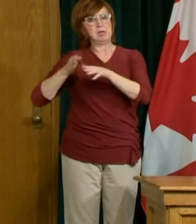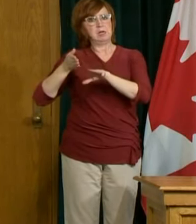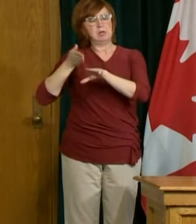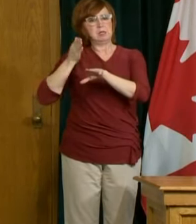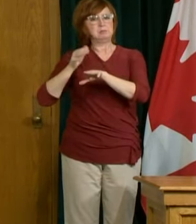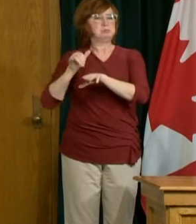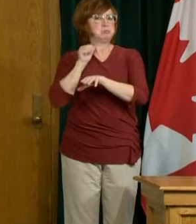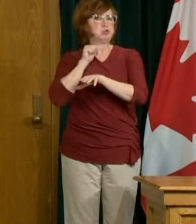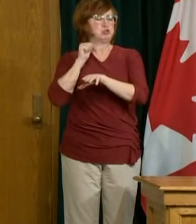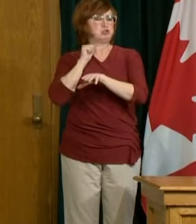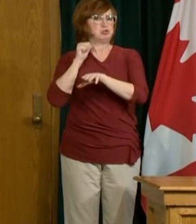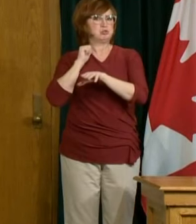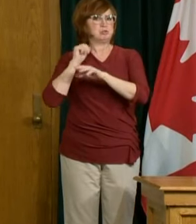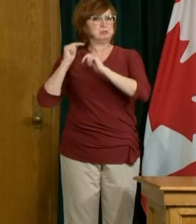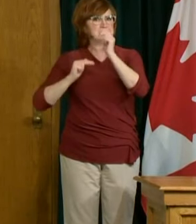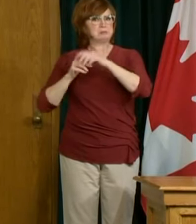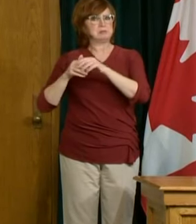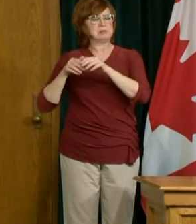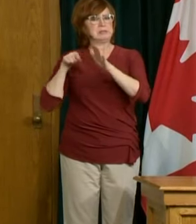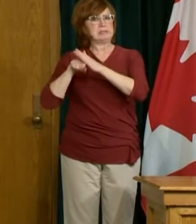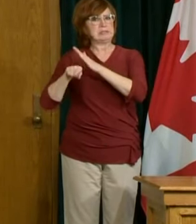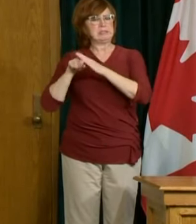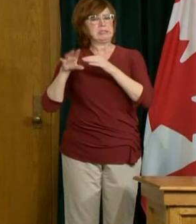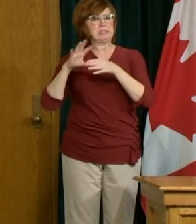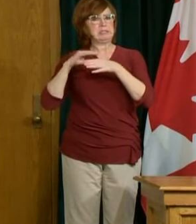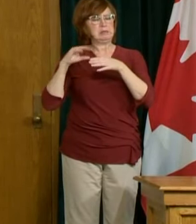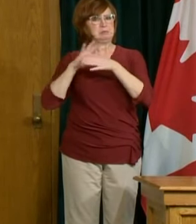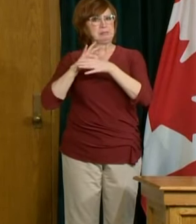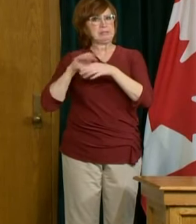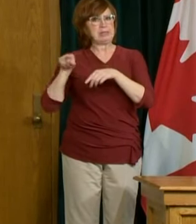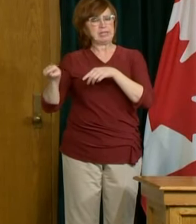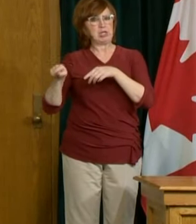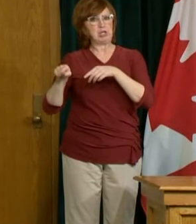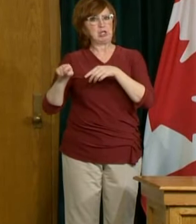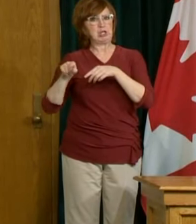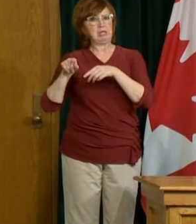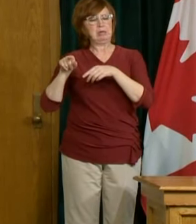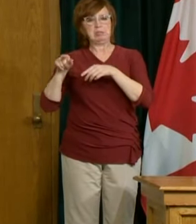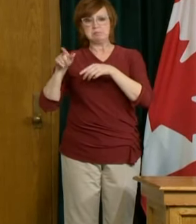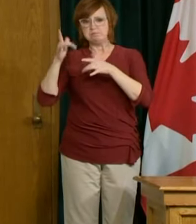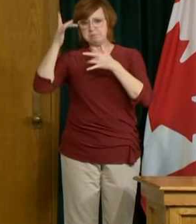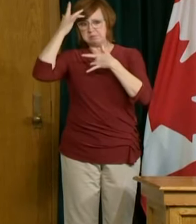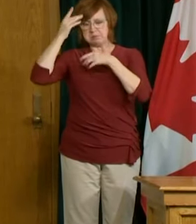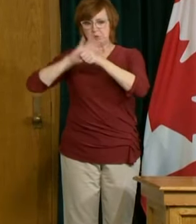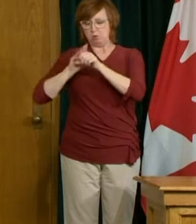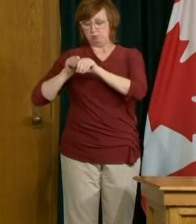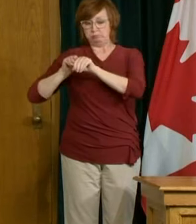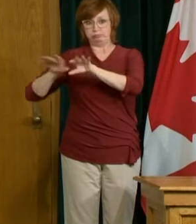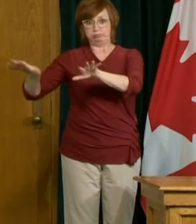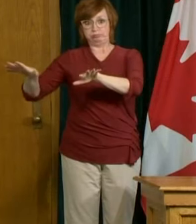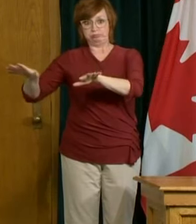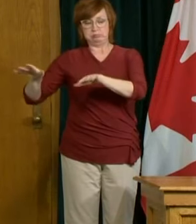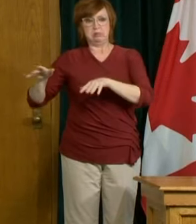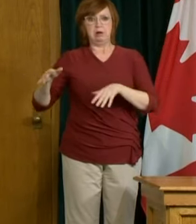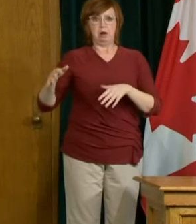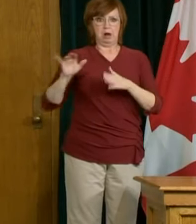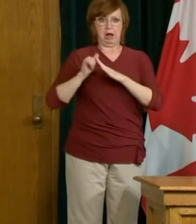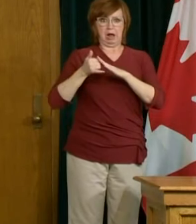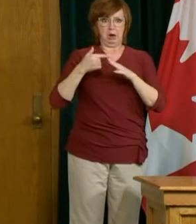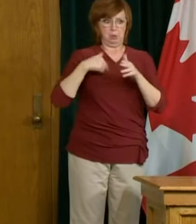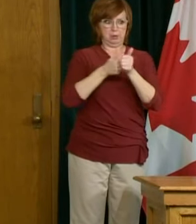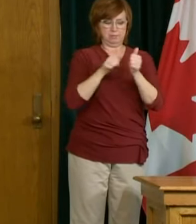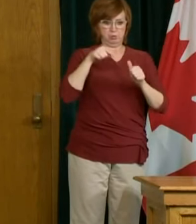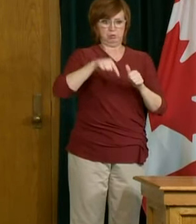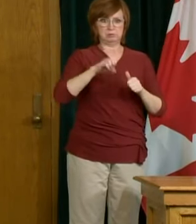So workplaces are a very important place where we want to minimize the risk of